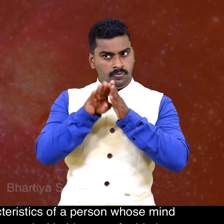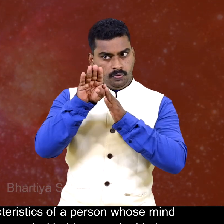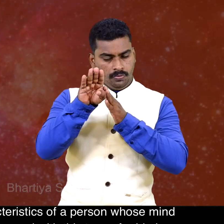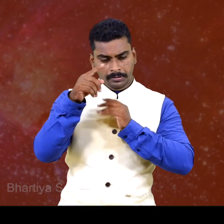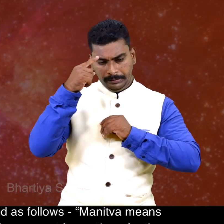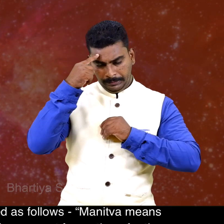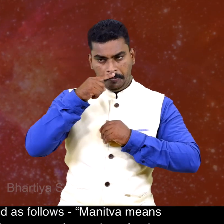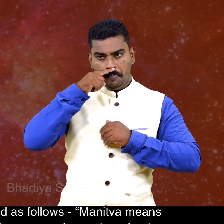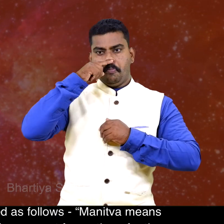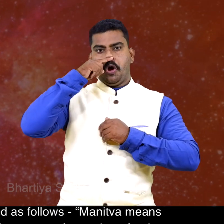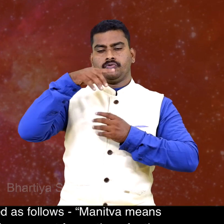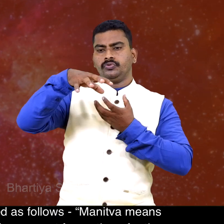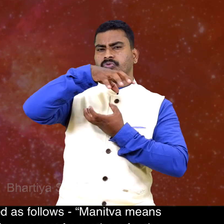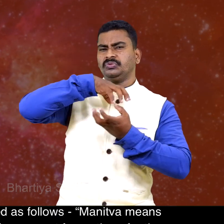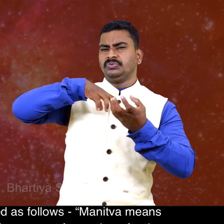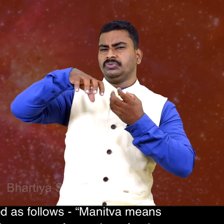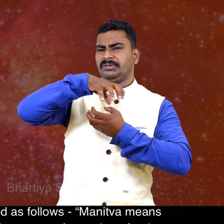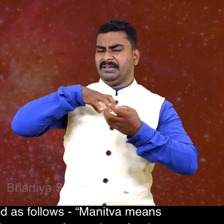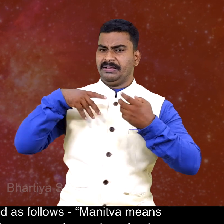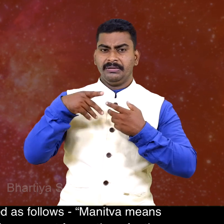pride is described as follows.